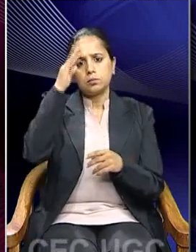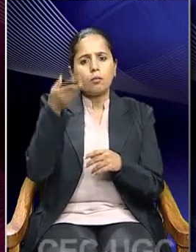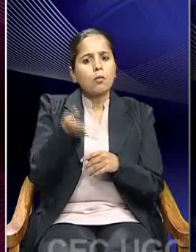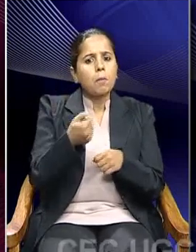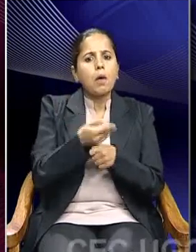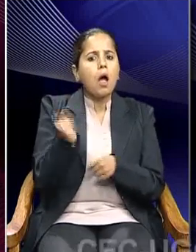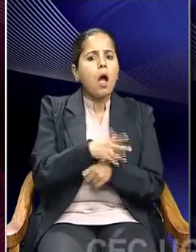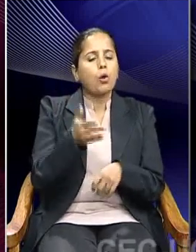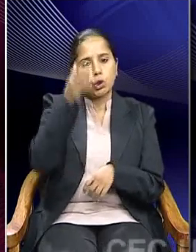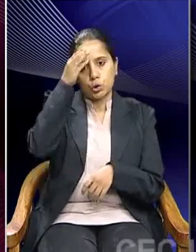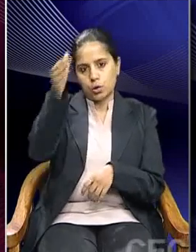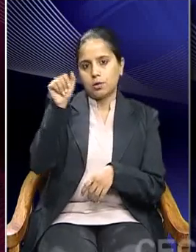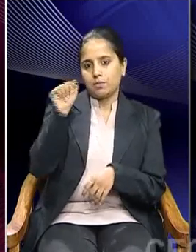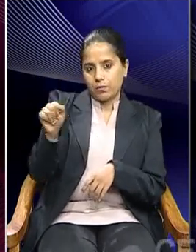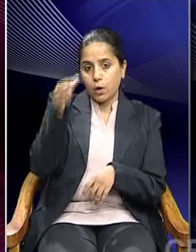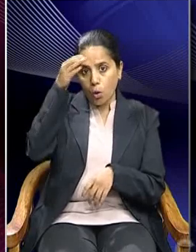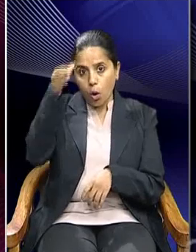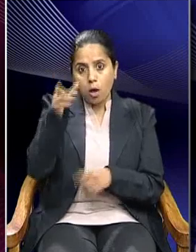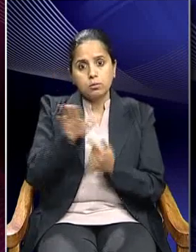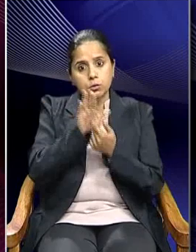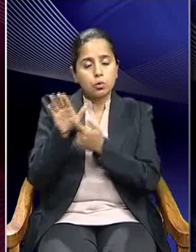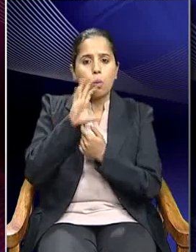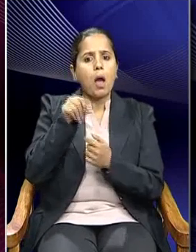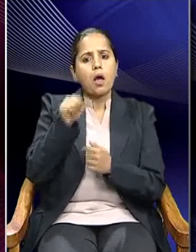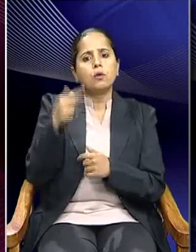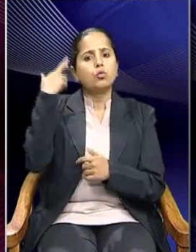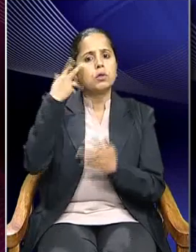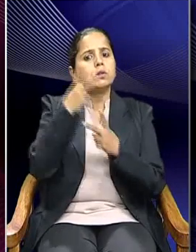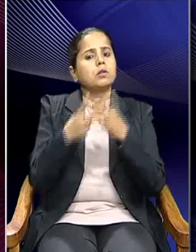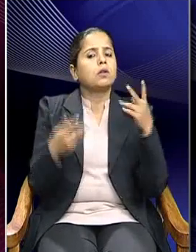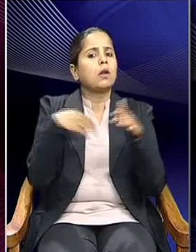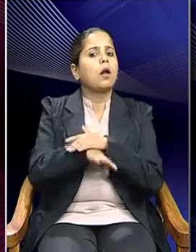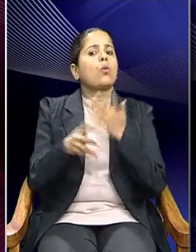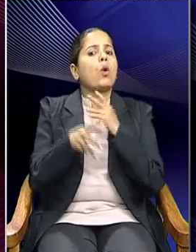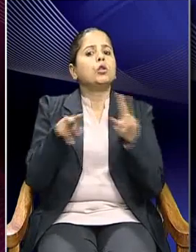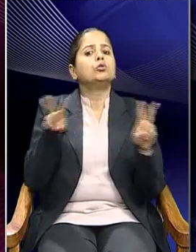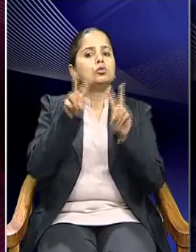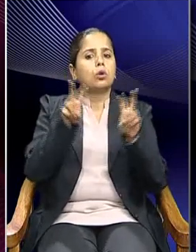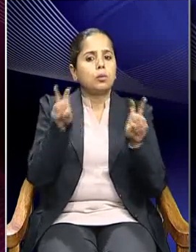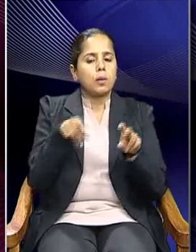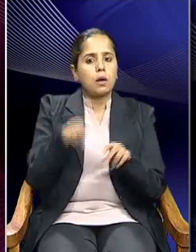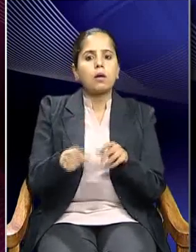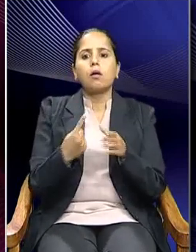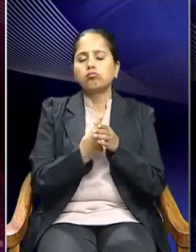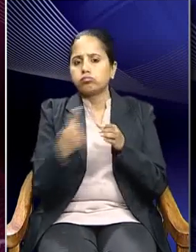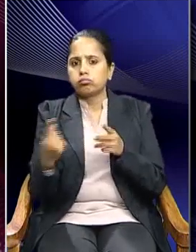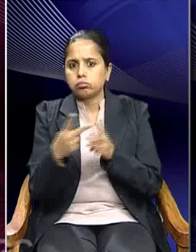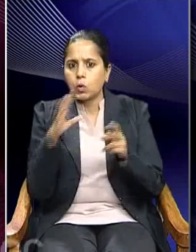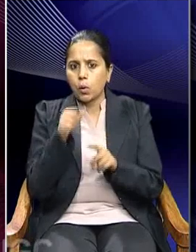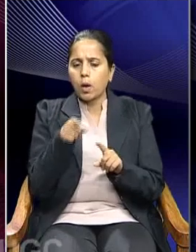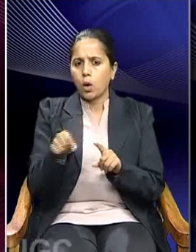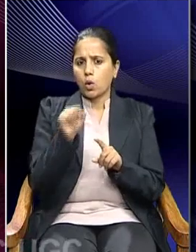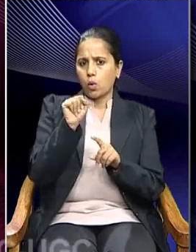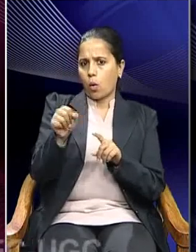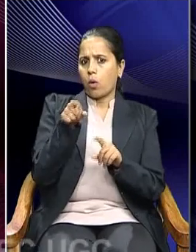concept. Concepts denotes phenomena, and concepts help in isolating the features of the